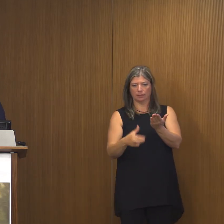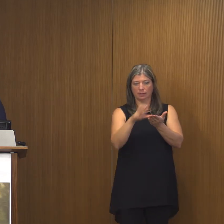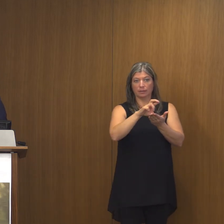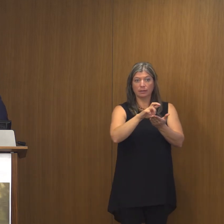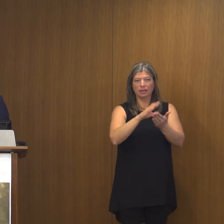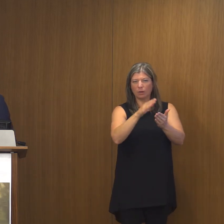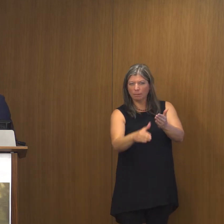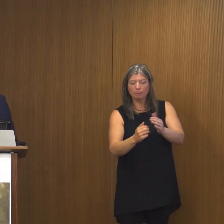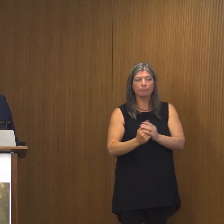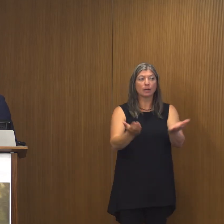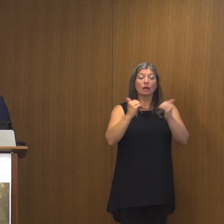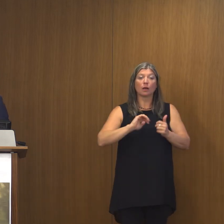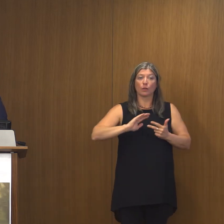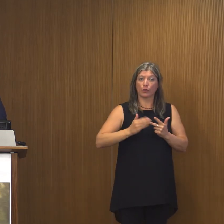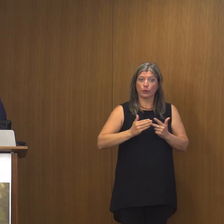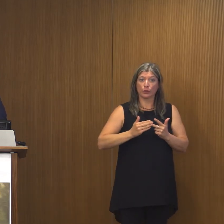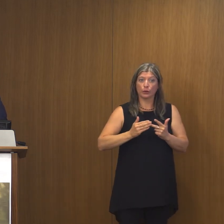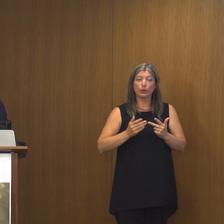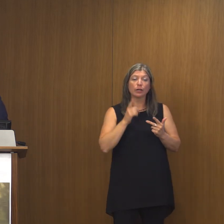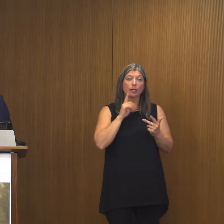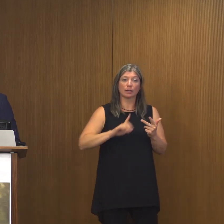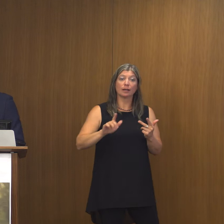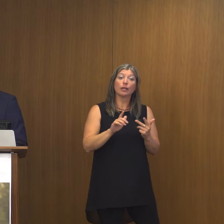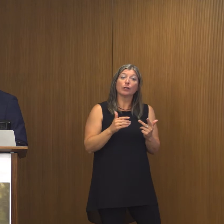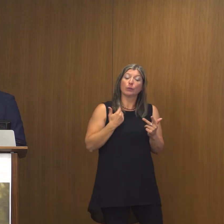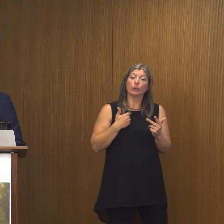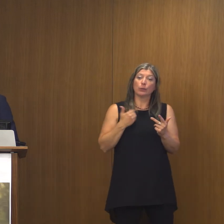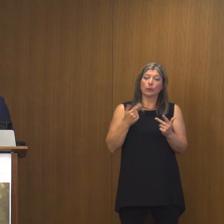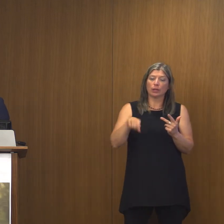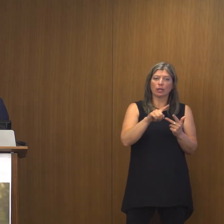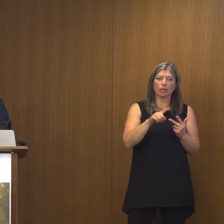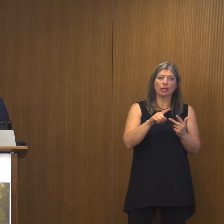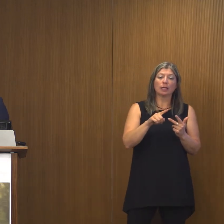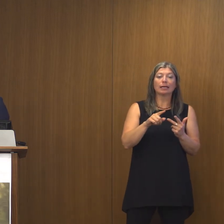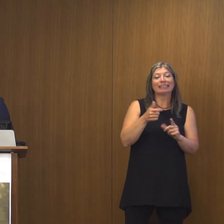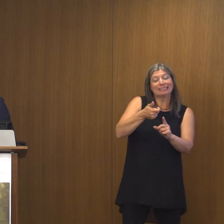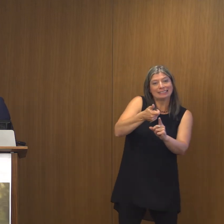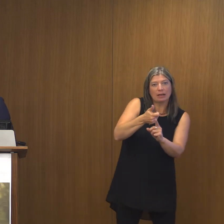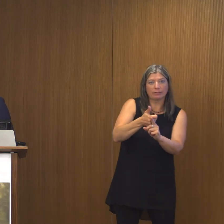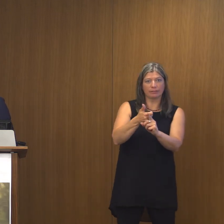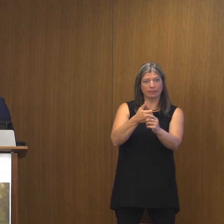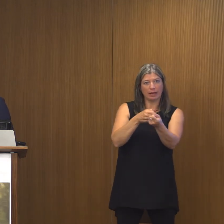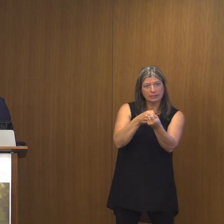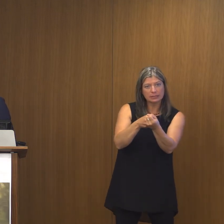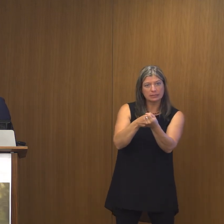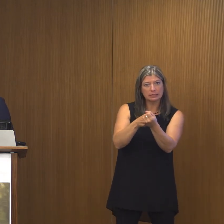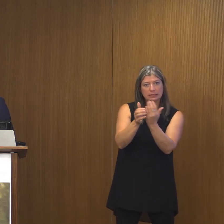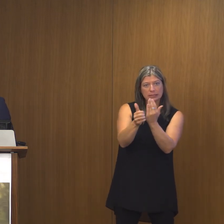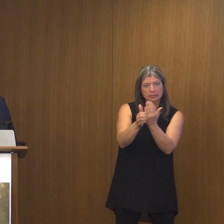developing programs to enable youth to develop self-advocacy skills and to connect with the disability